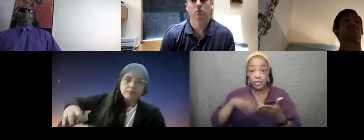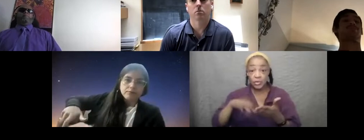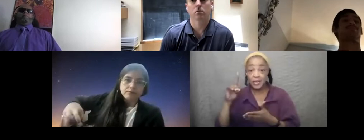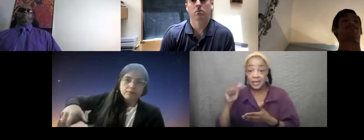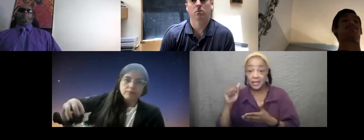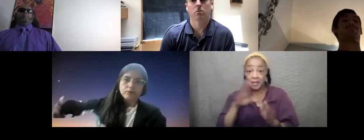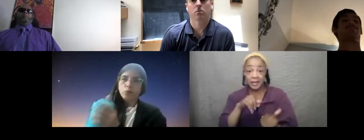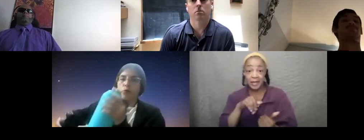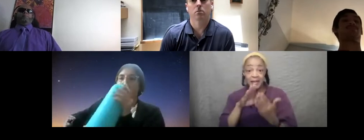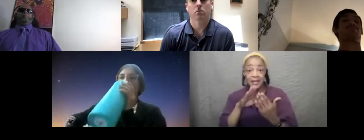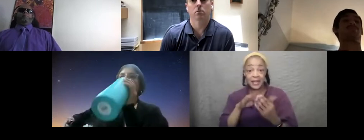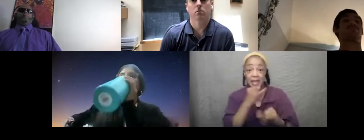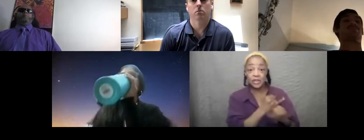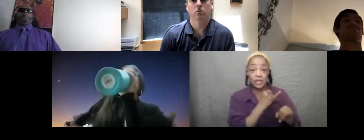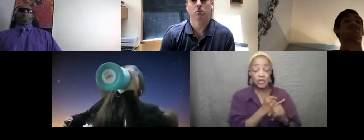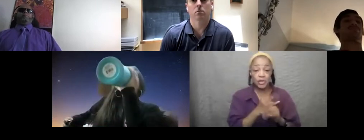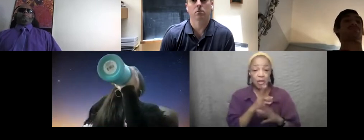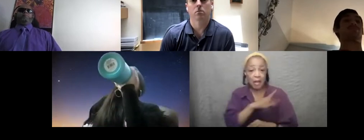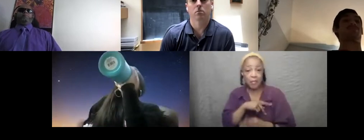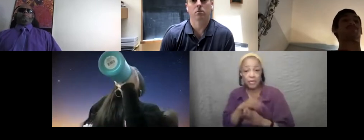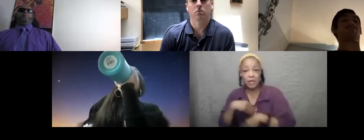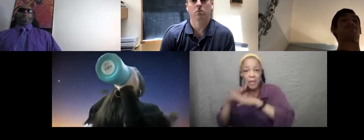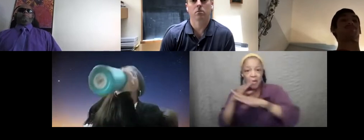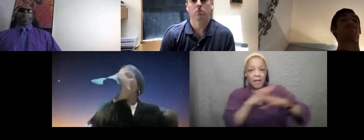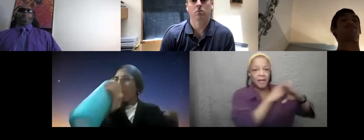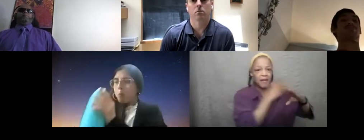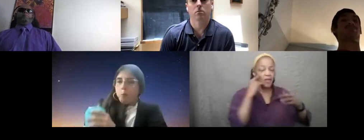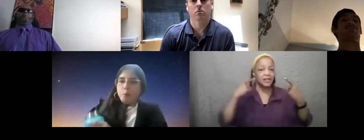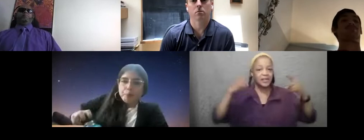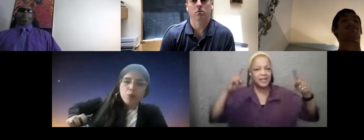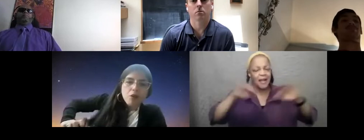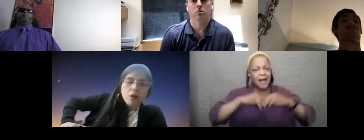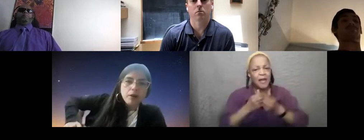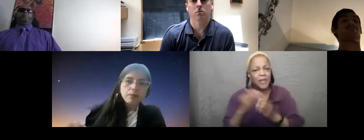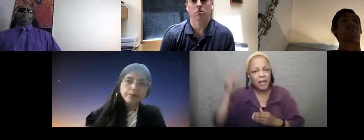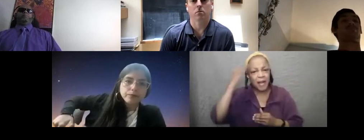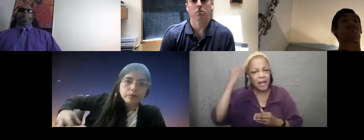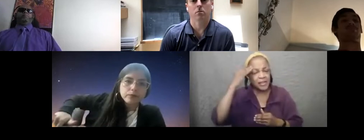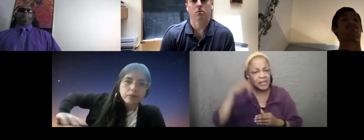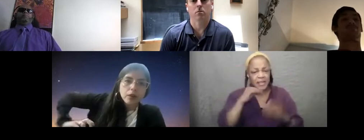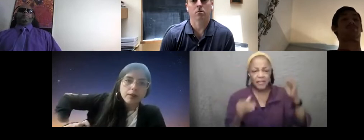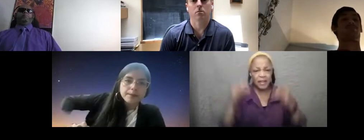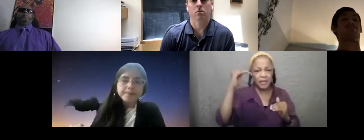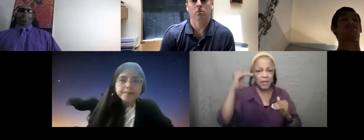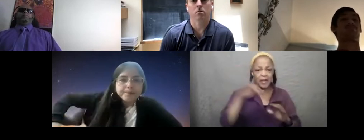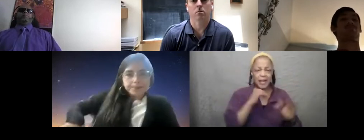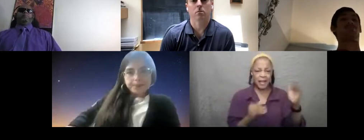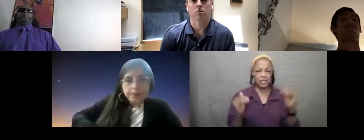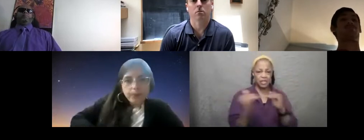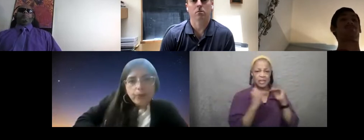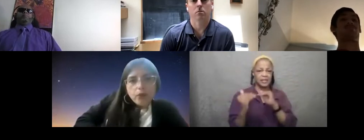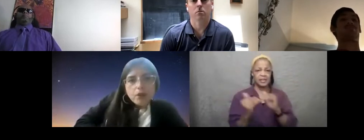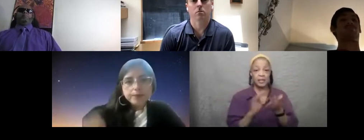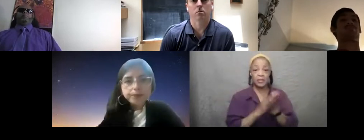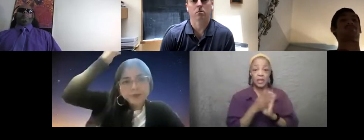and interpersonal barriers to their success, how can their consciousness of inequality and injustice become